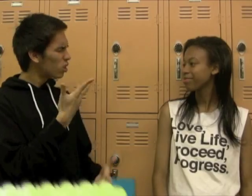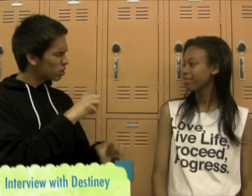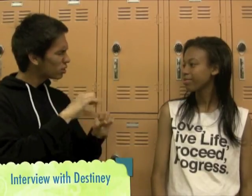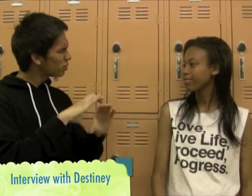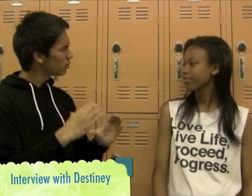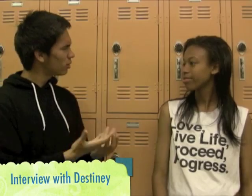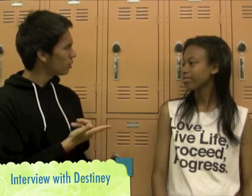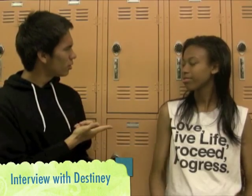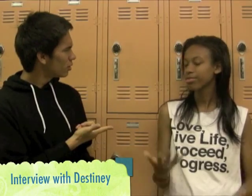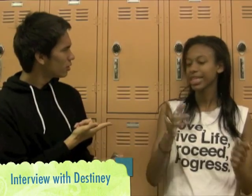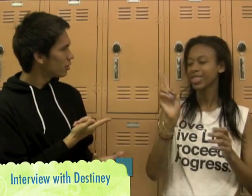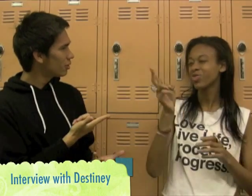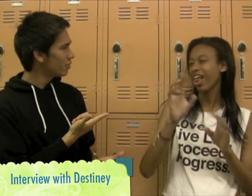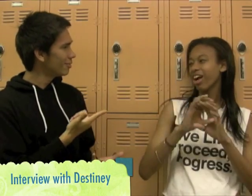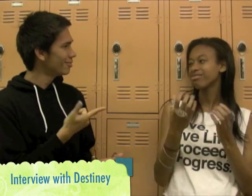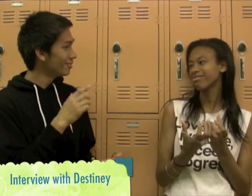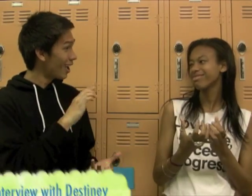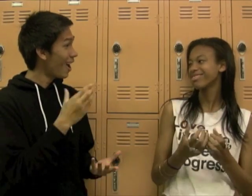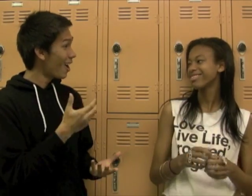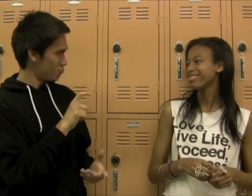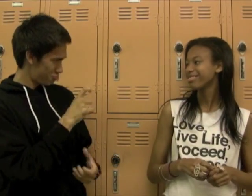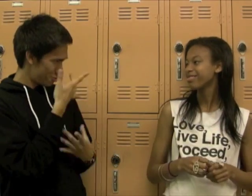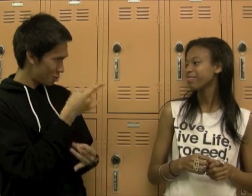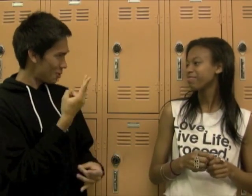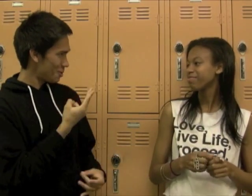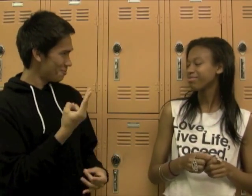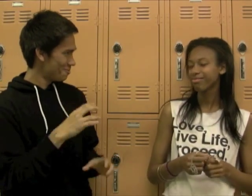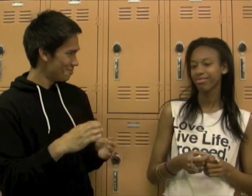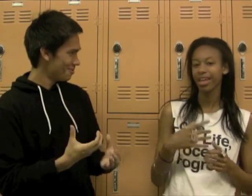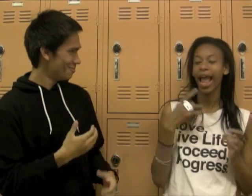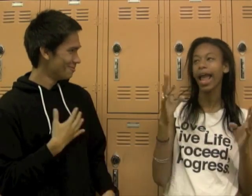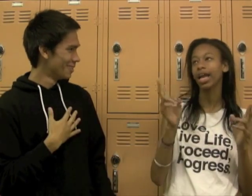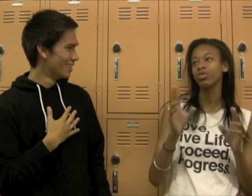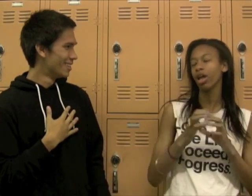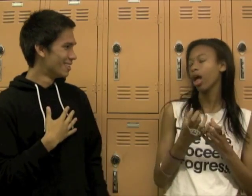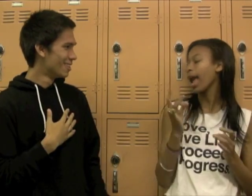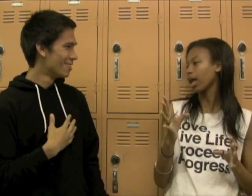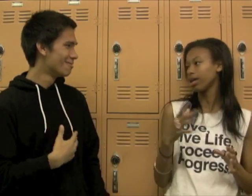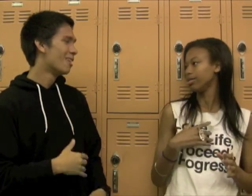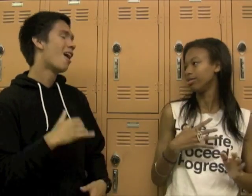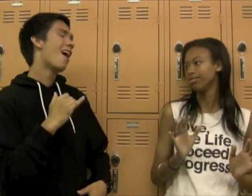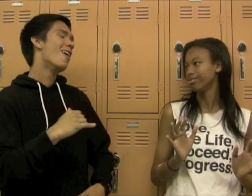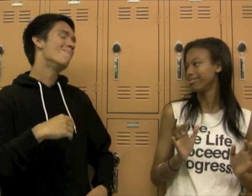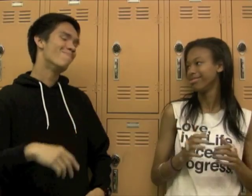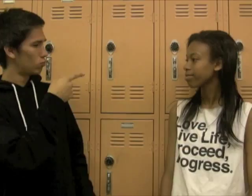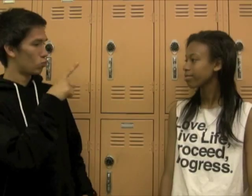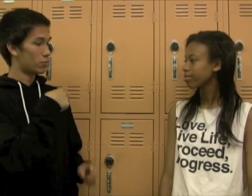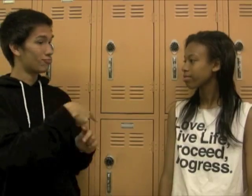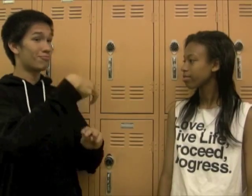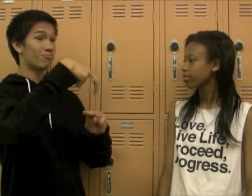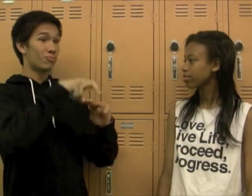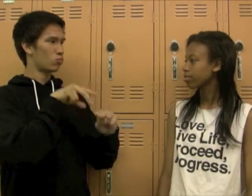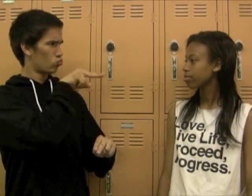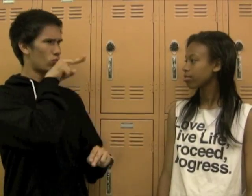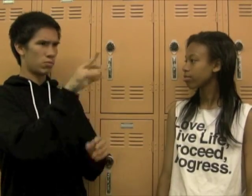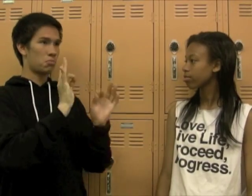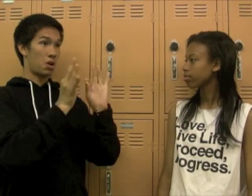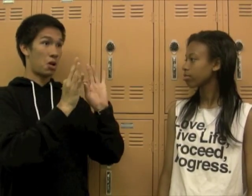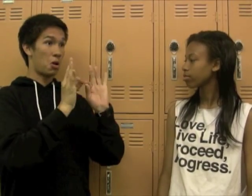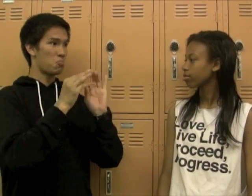What class do you have? I have history class. Do you like that class? Oh no, I hate it. When you're watching the interpreter, do you